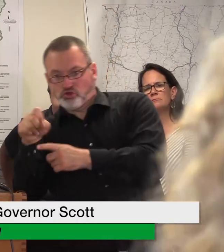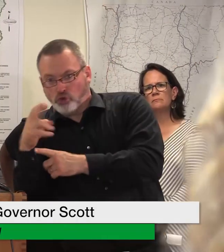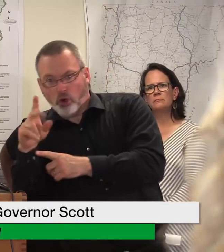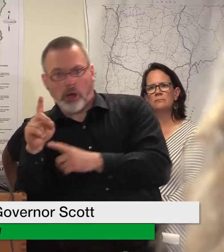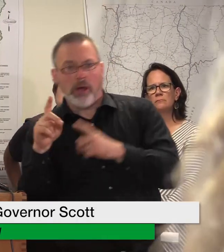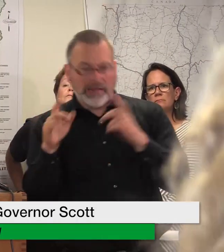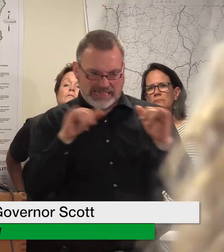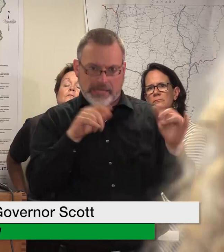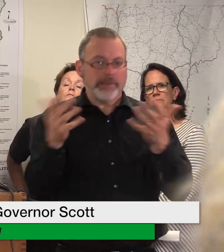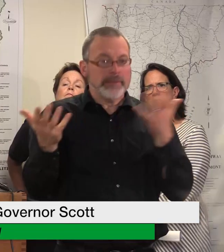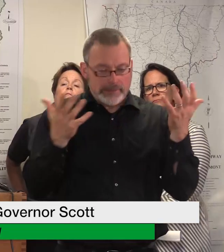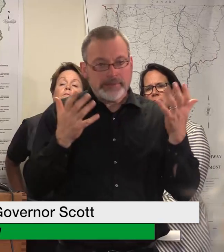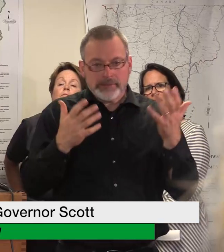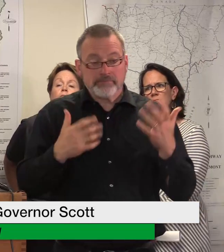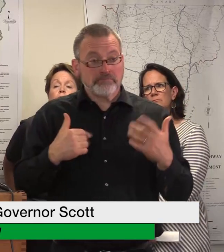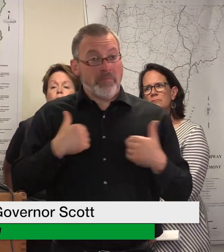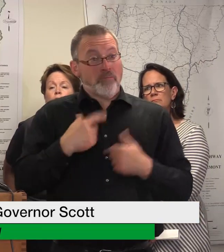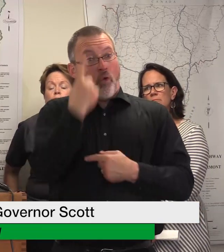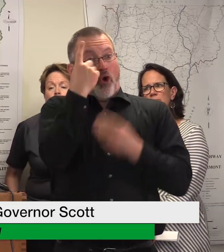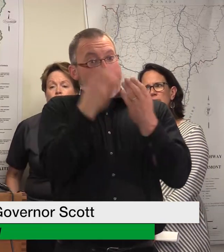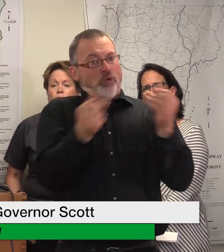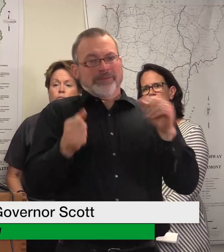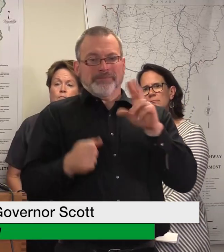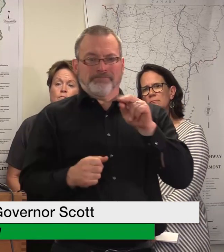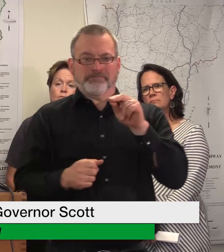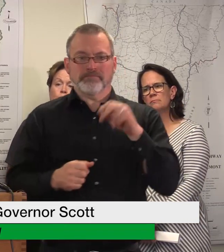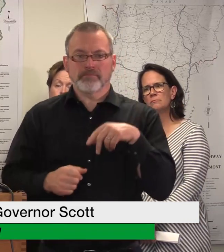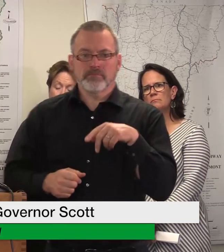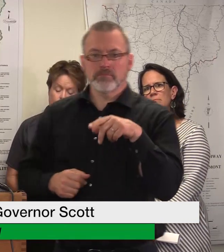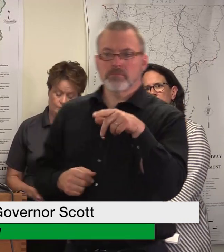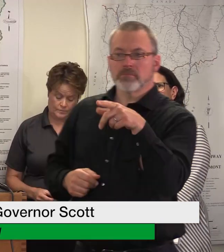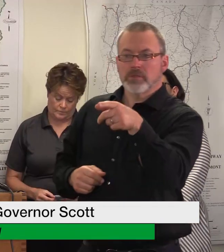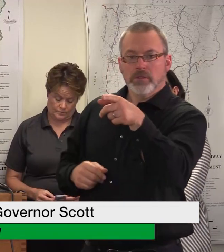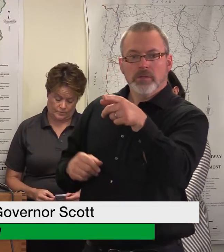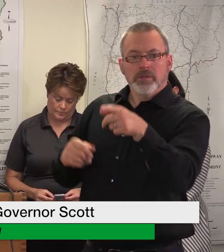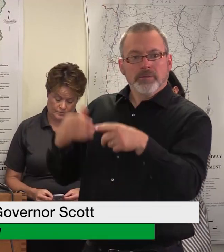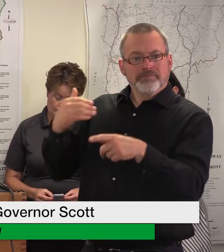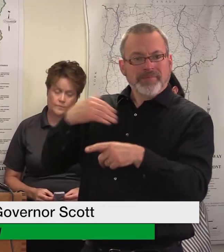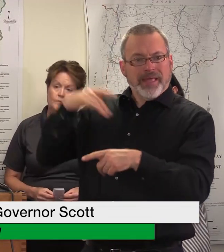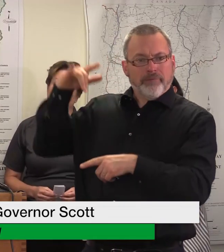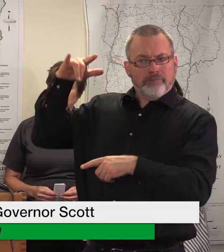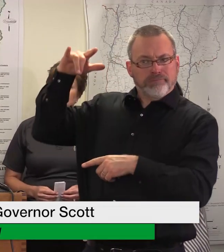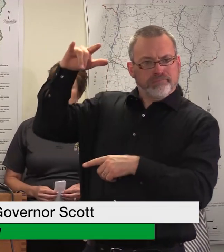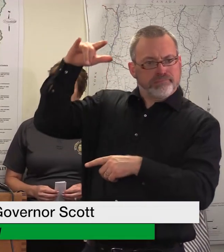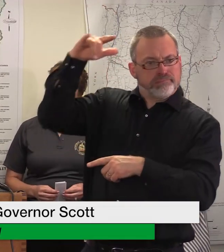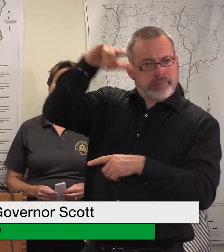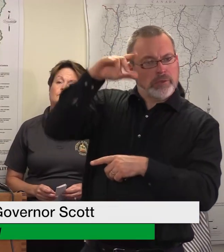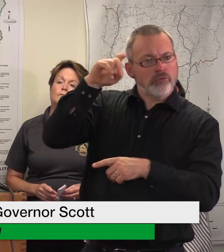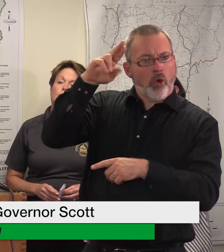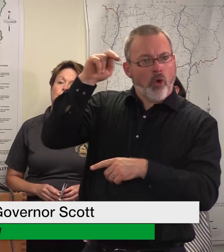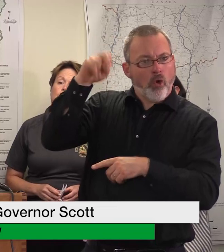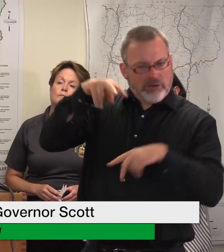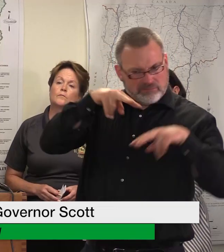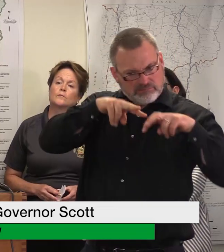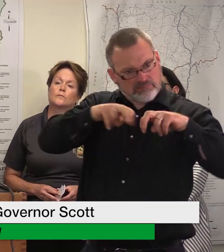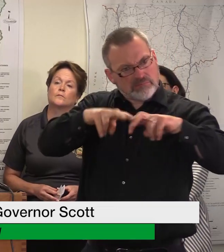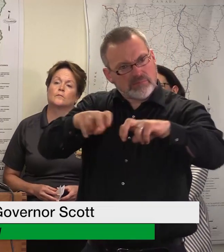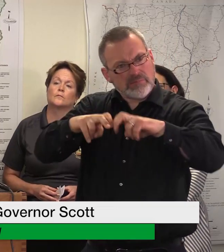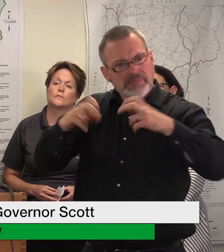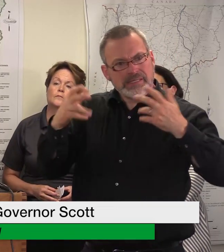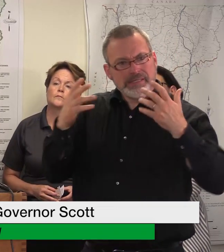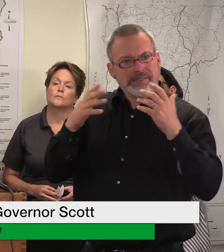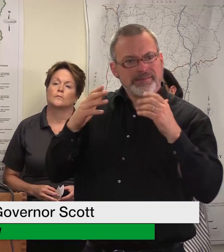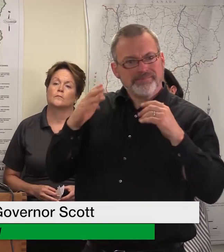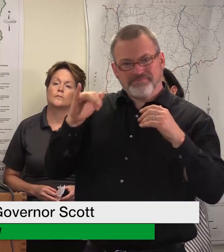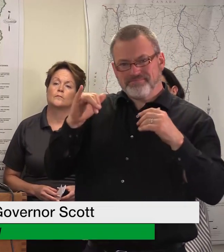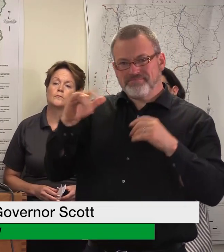look at the aerial pictures of Barry and Montpelier, I mean, that's only going to go so far. The entire capital underwater during